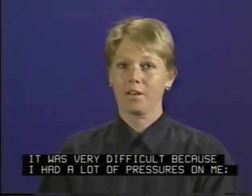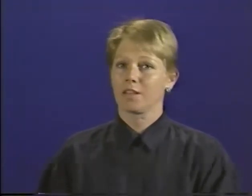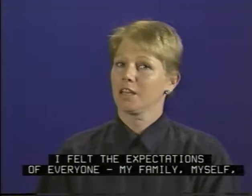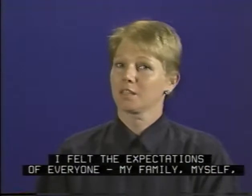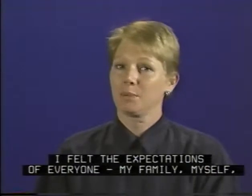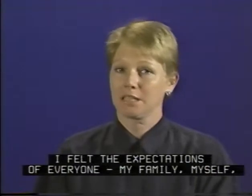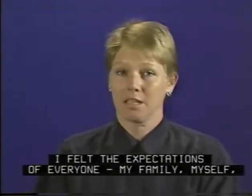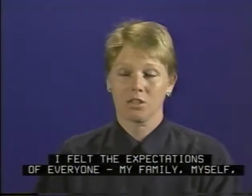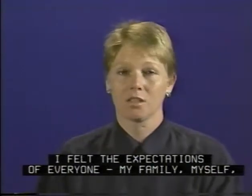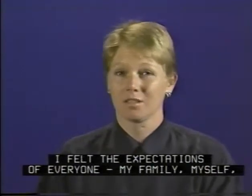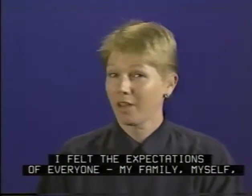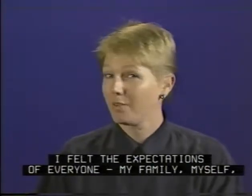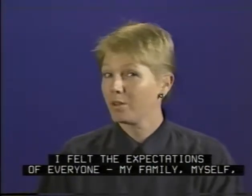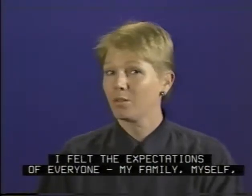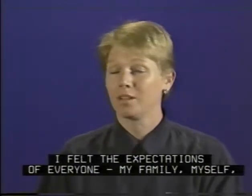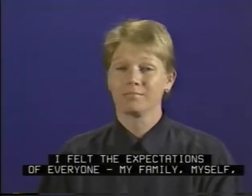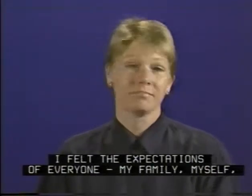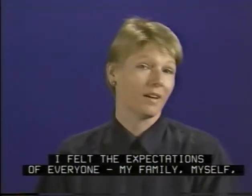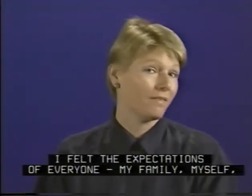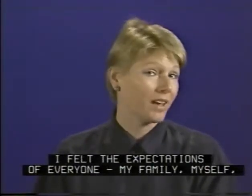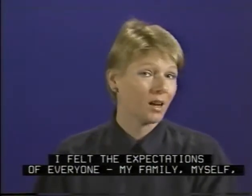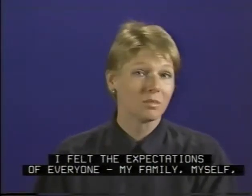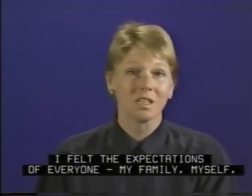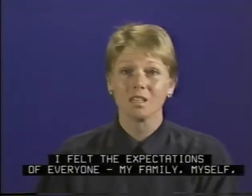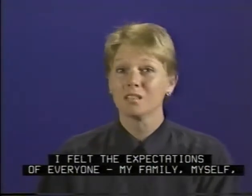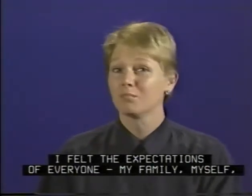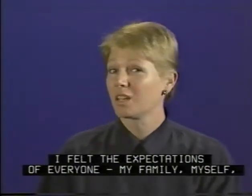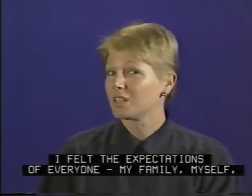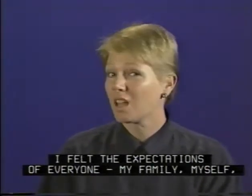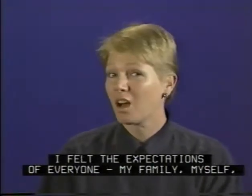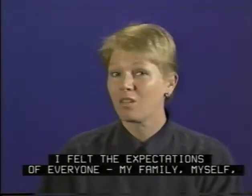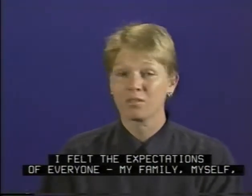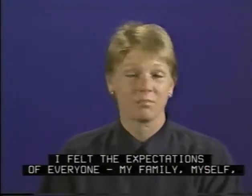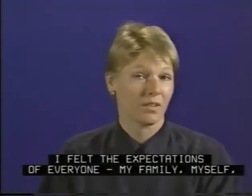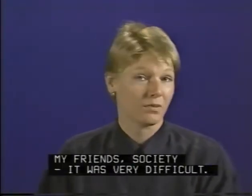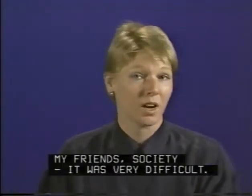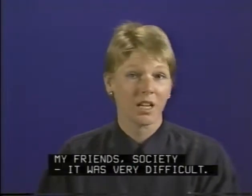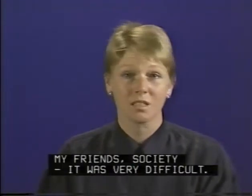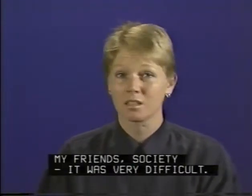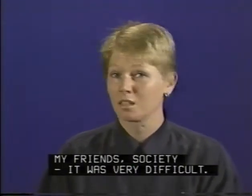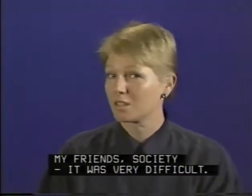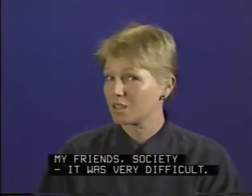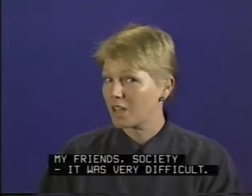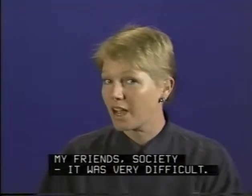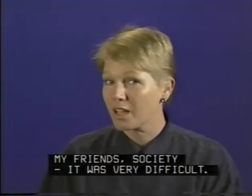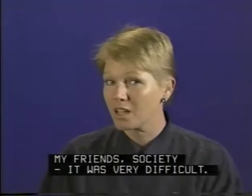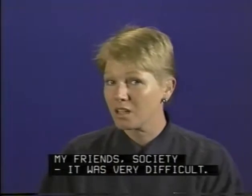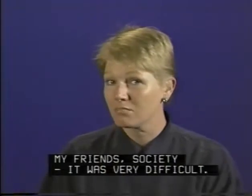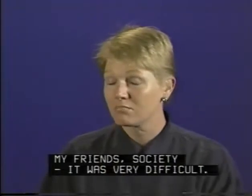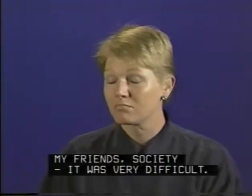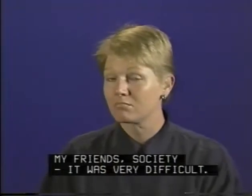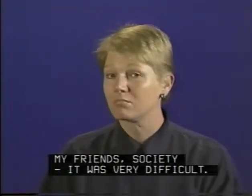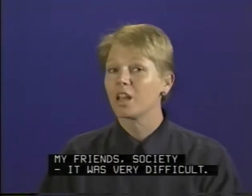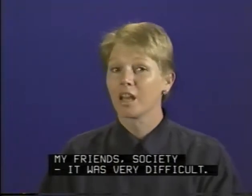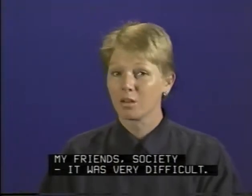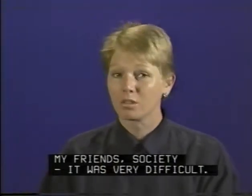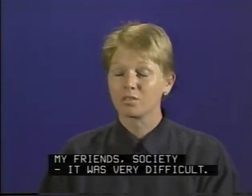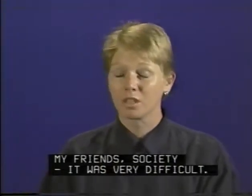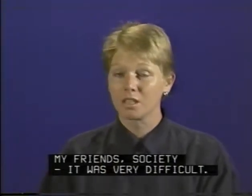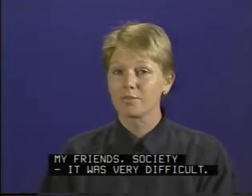the expectations of everyone, my family, myself, my friends, society. It was very